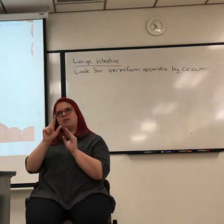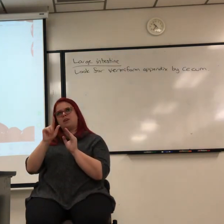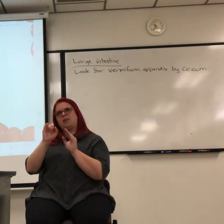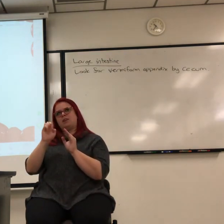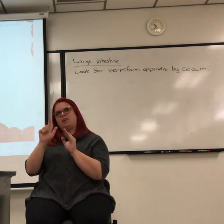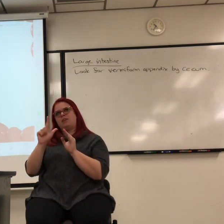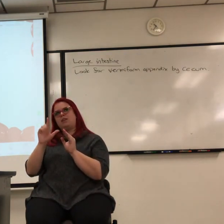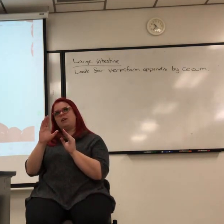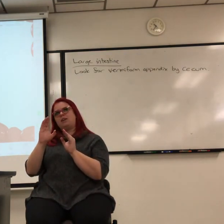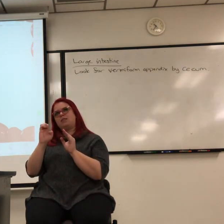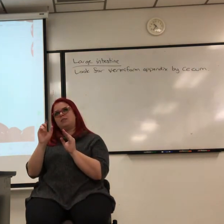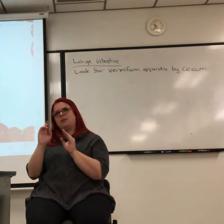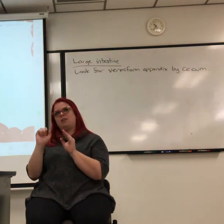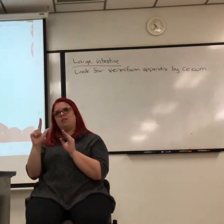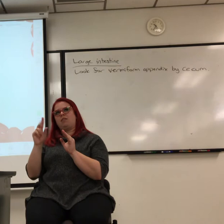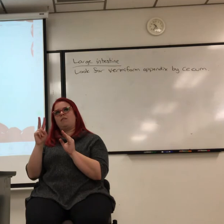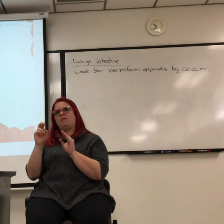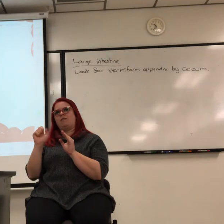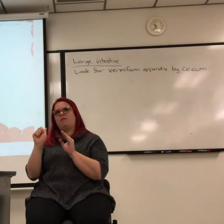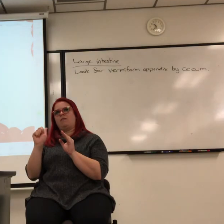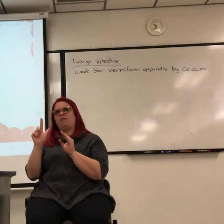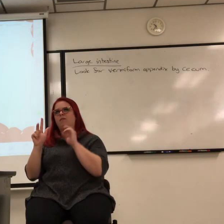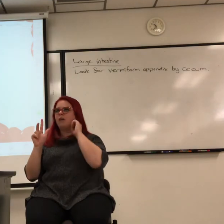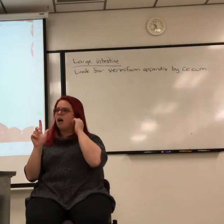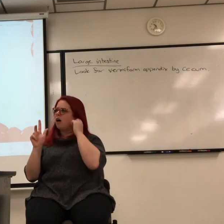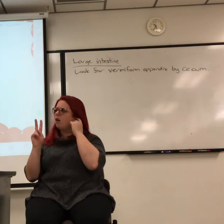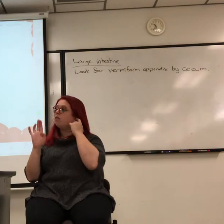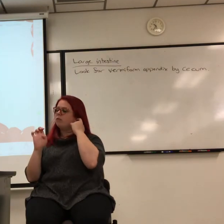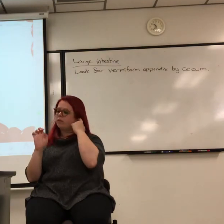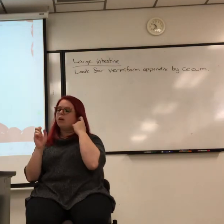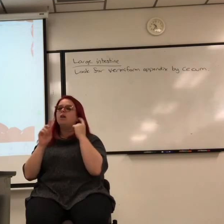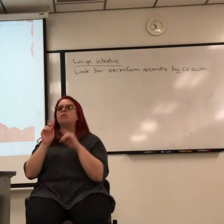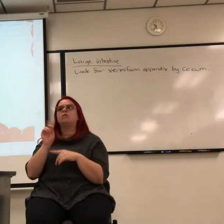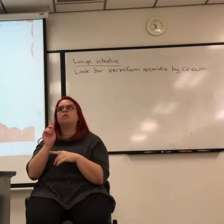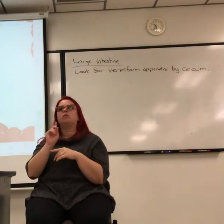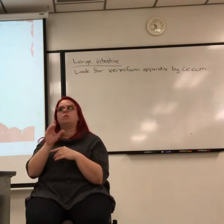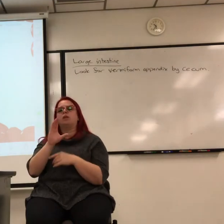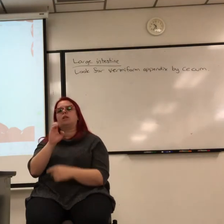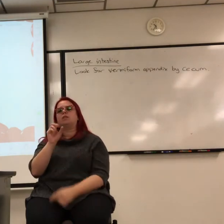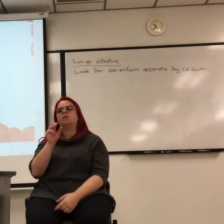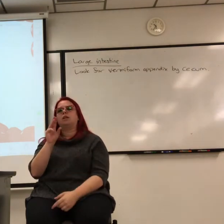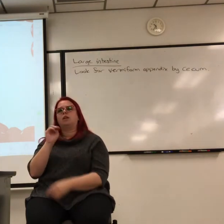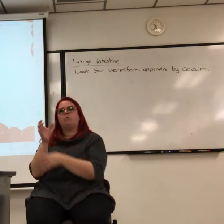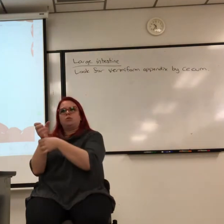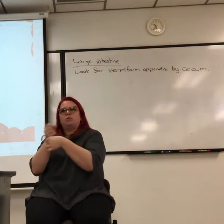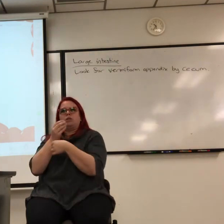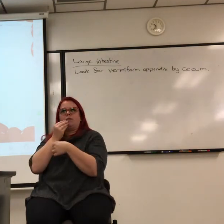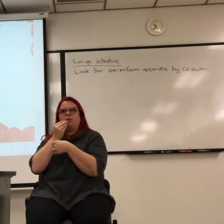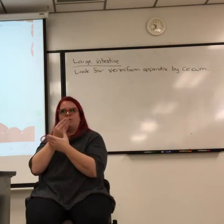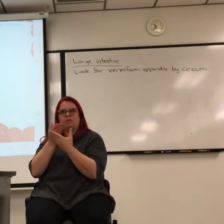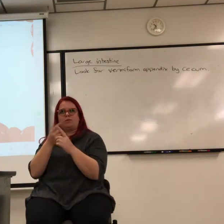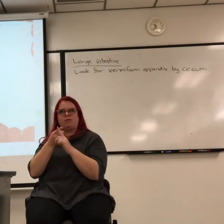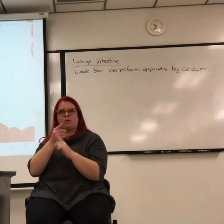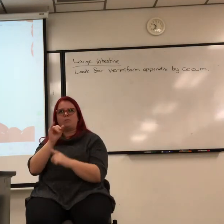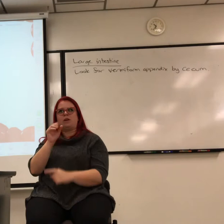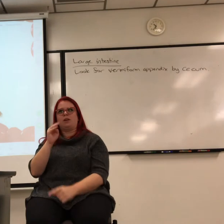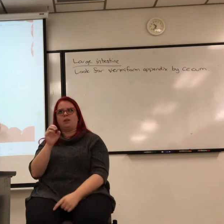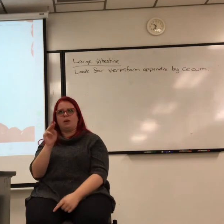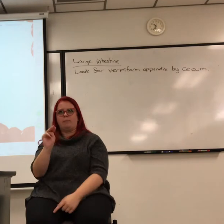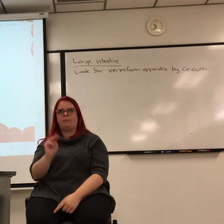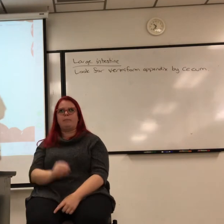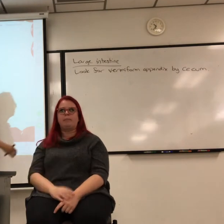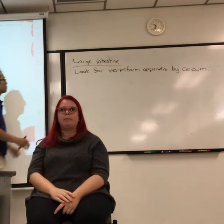valve. So that's where the cecum is receiving the food stuff from ileum.